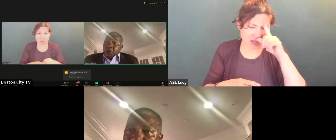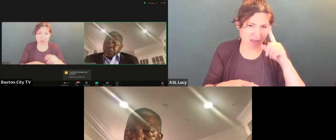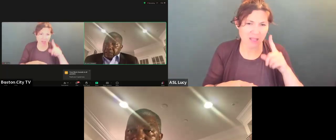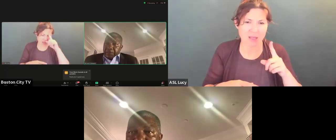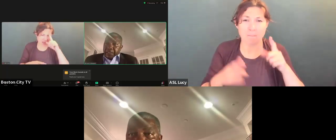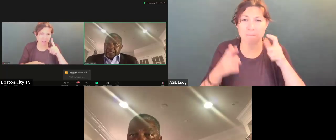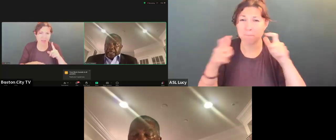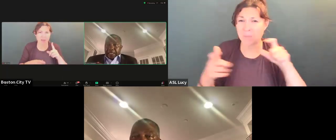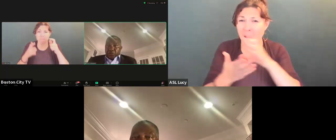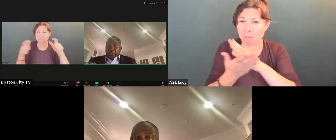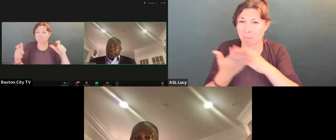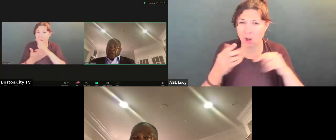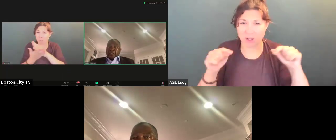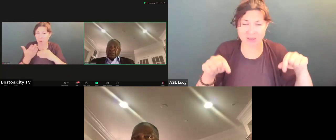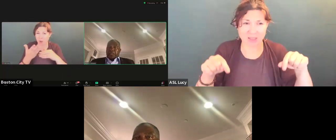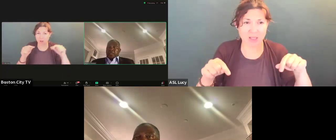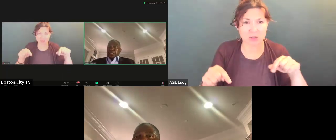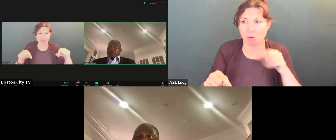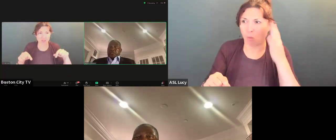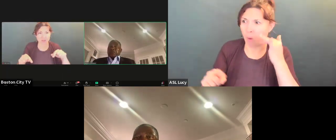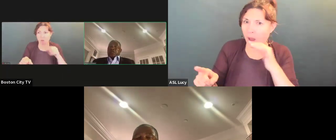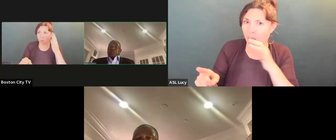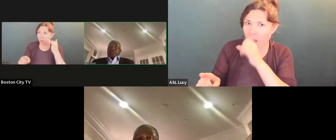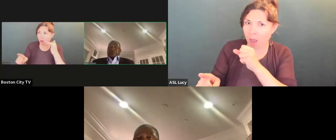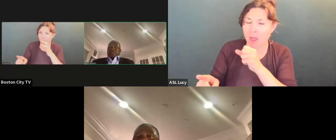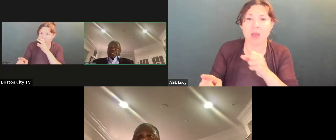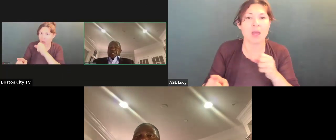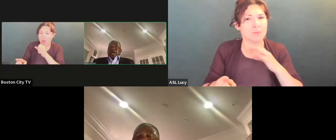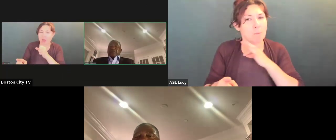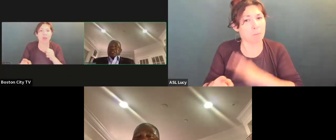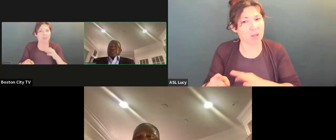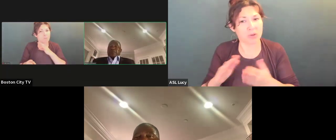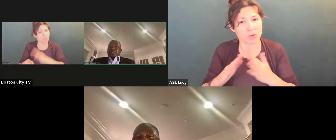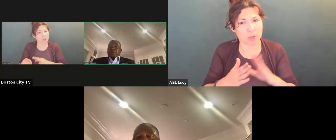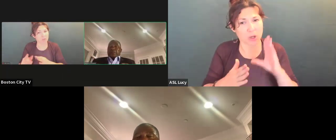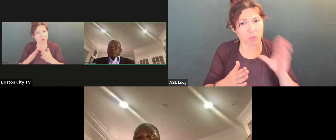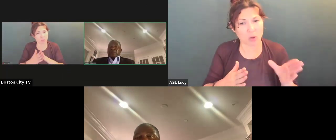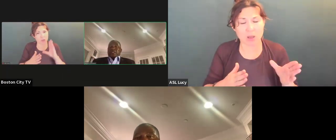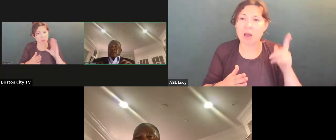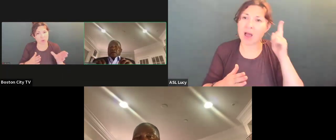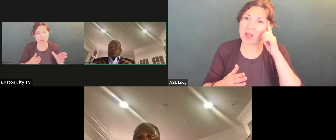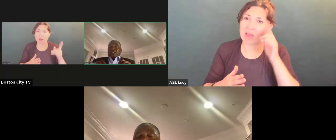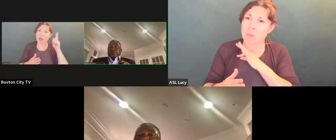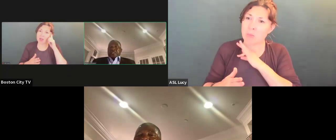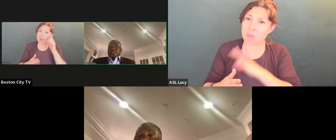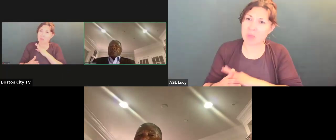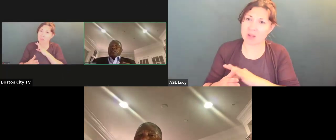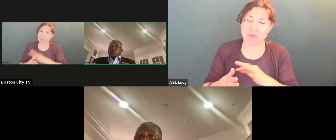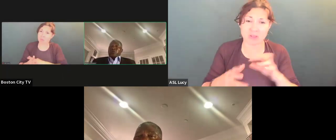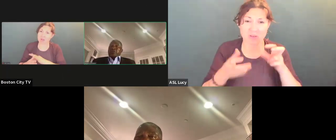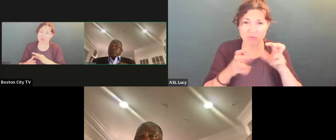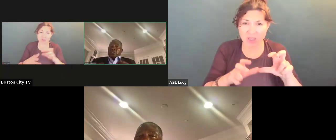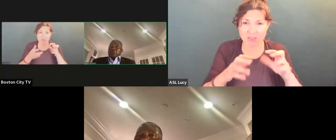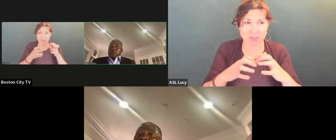components of this that has really attracted me is the community benefits. I believe that the benefits of this investment going